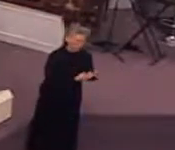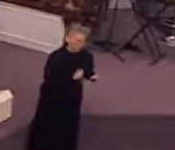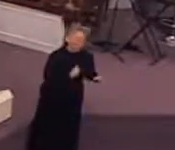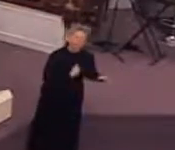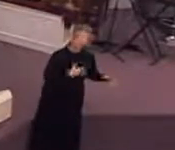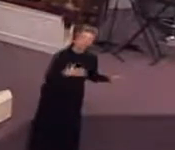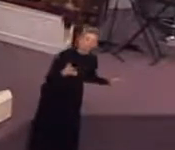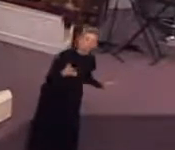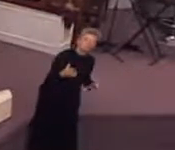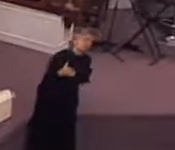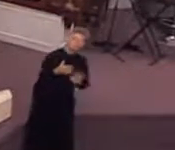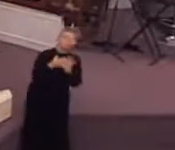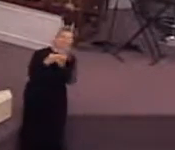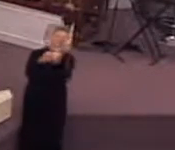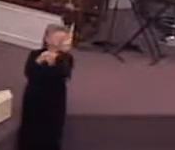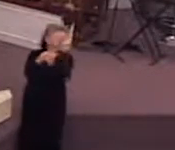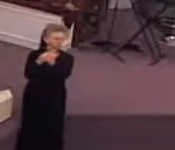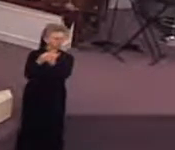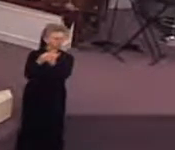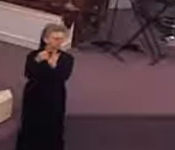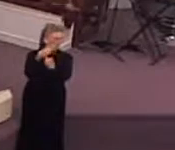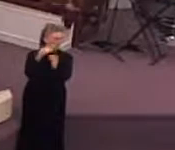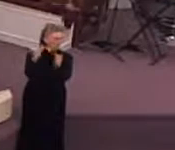of heavenly things.